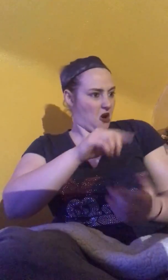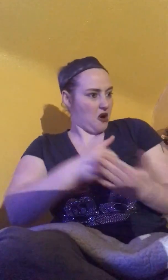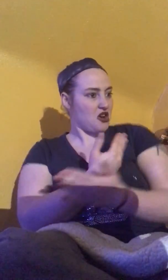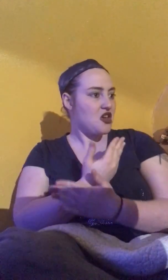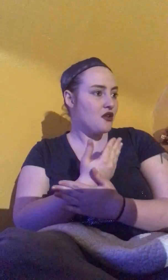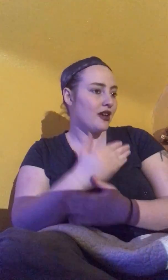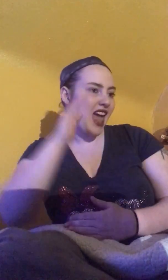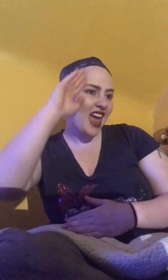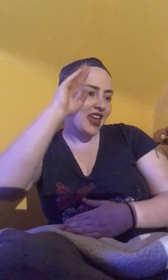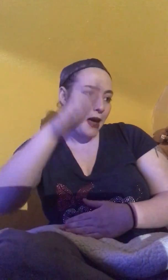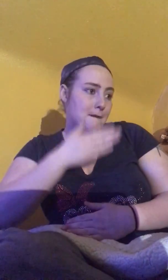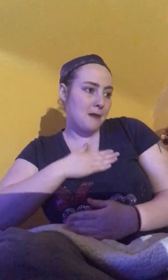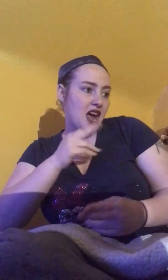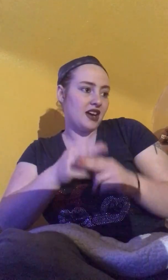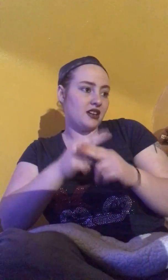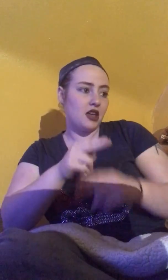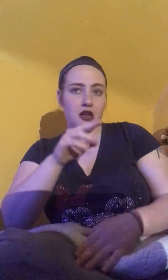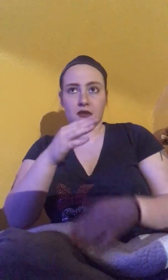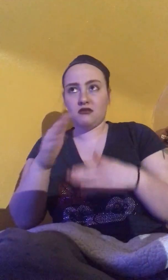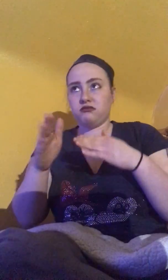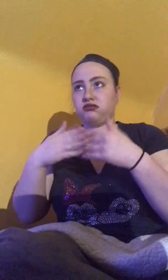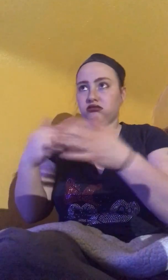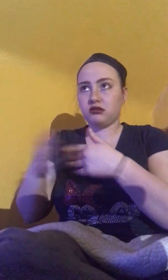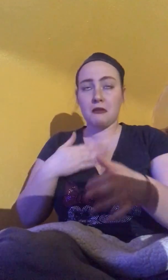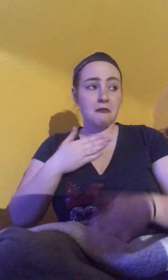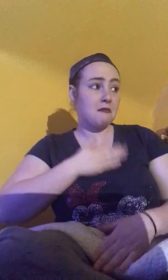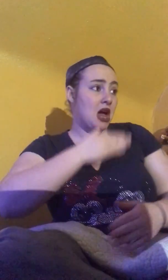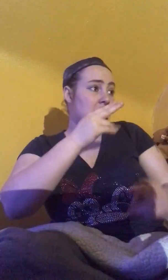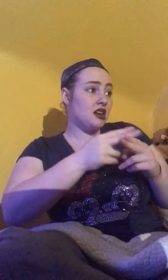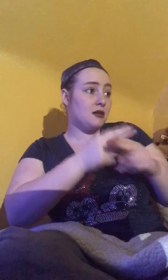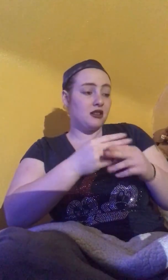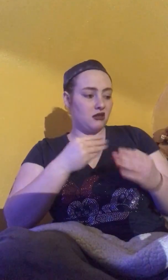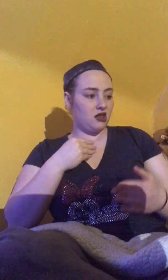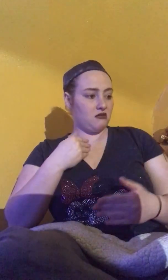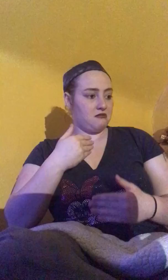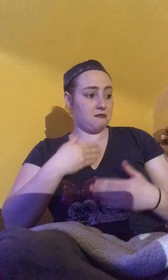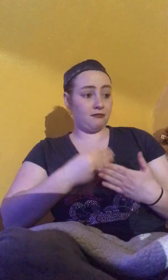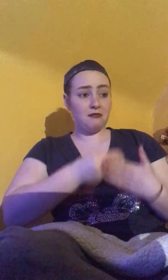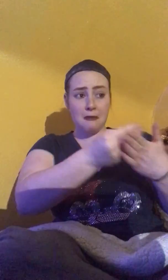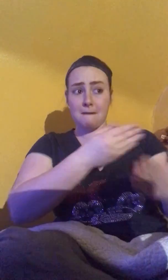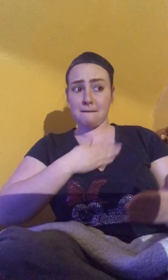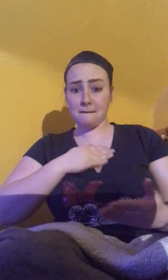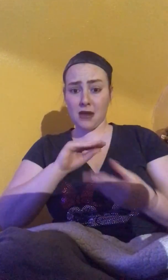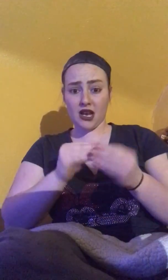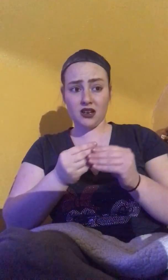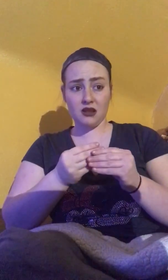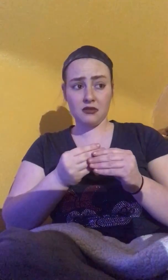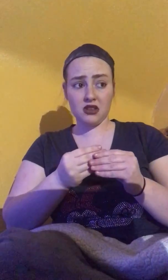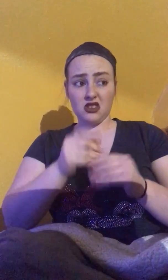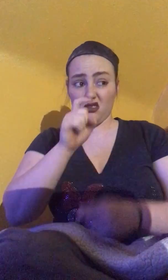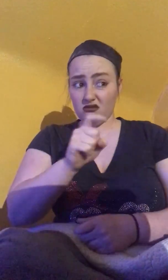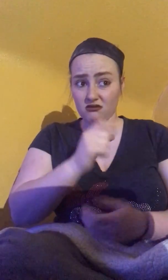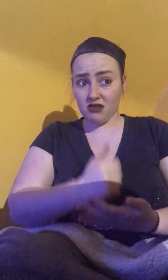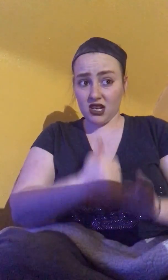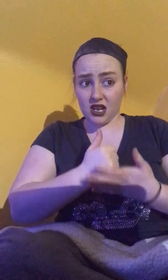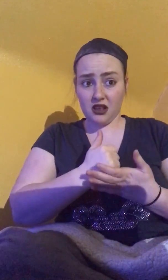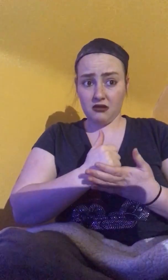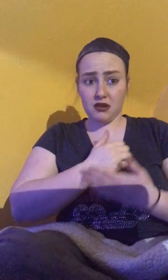hey, my name's so-and-so. This is my name. Here's my number. If you ever need help in your early recovery, please get a hold of